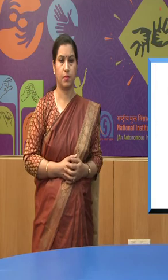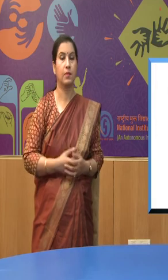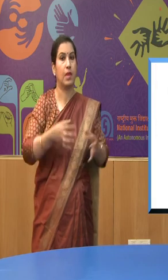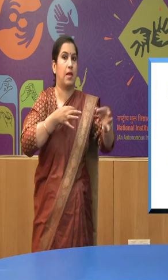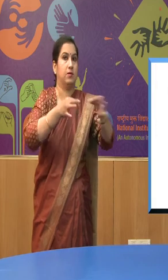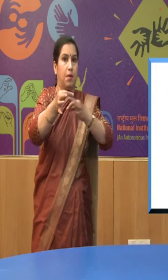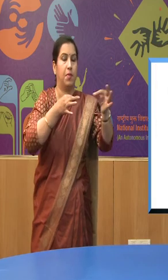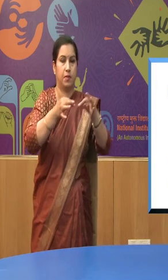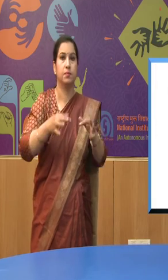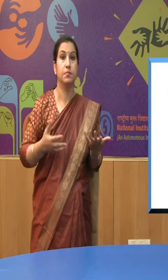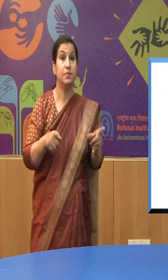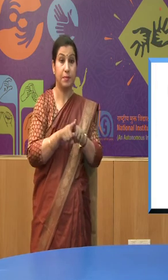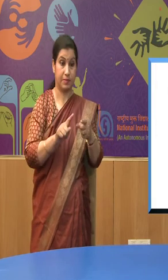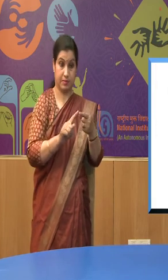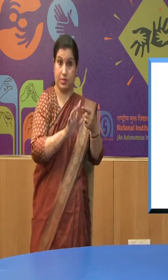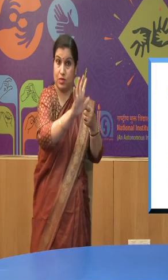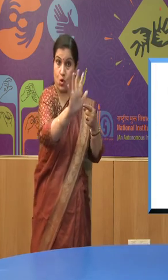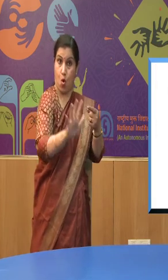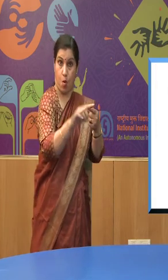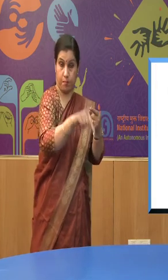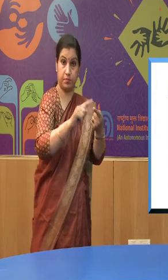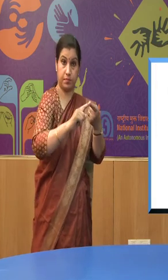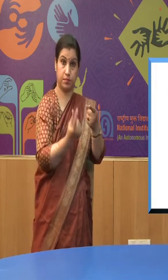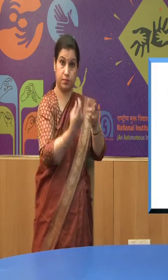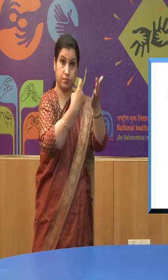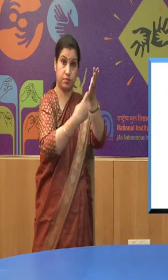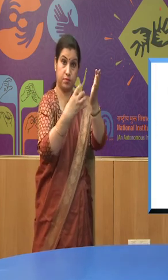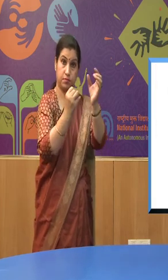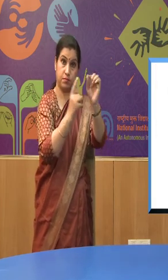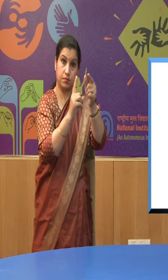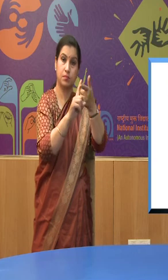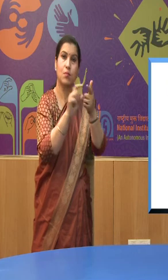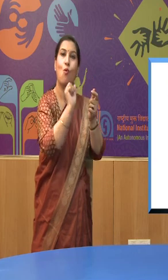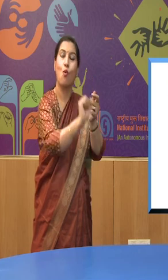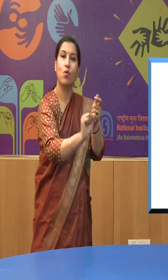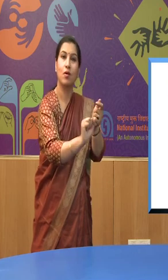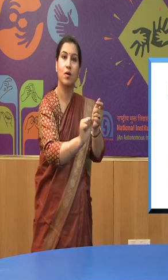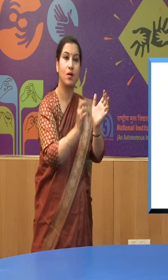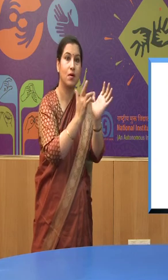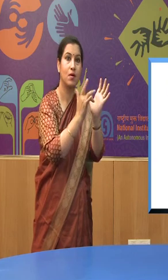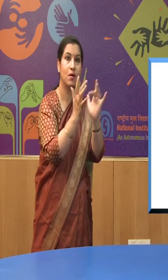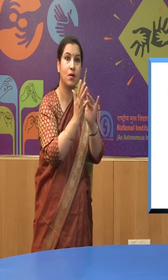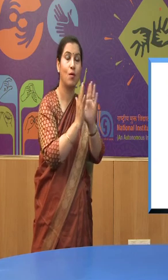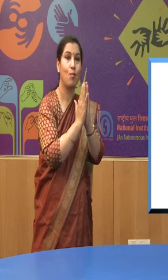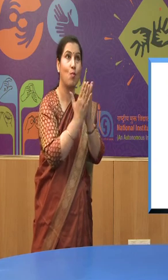For example, in Europe, the religious book of Christian, which is known